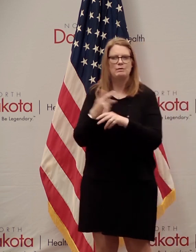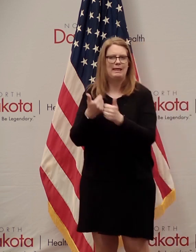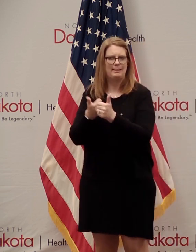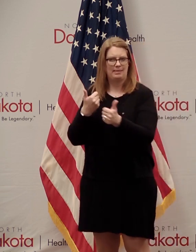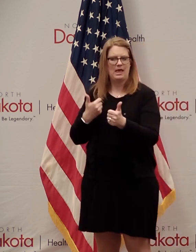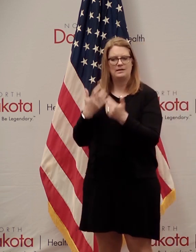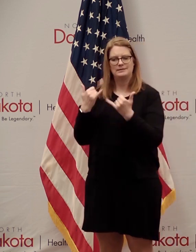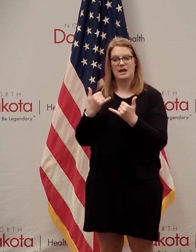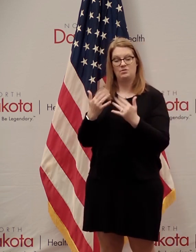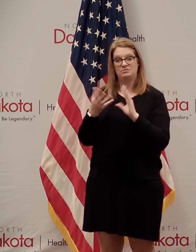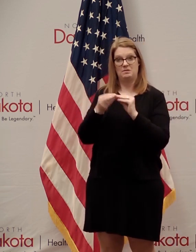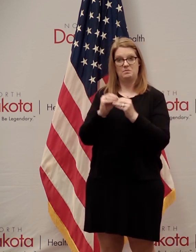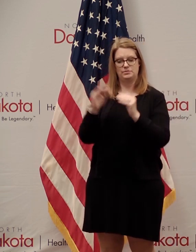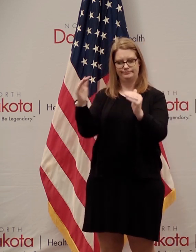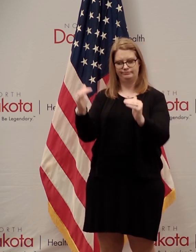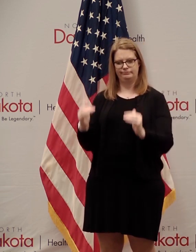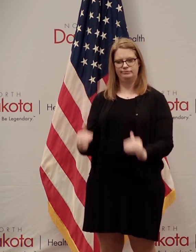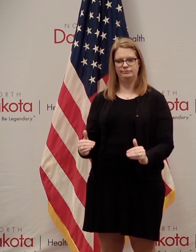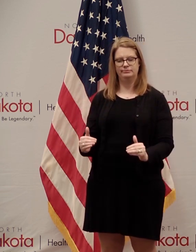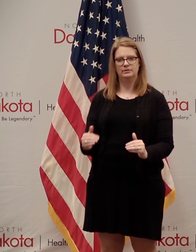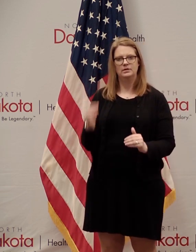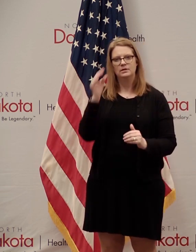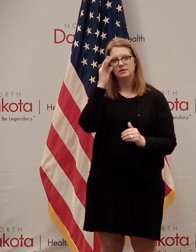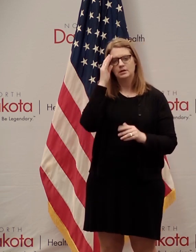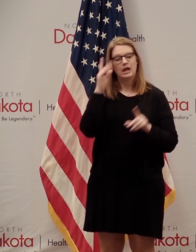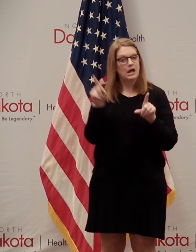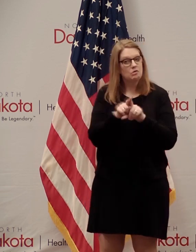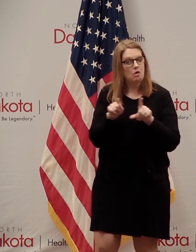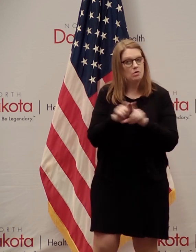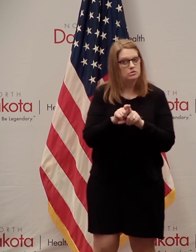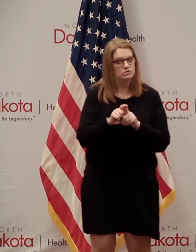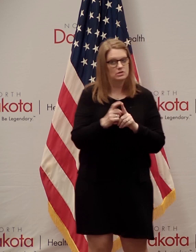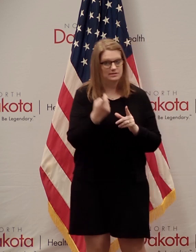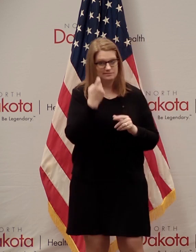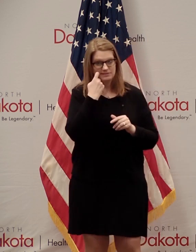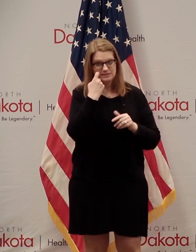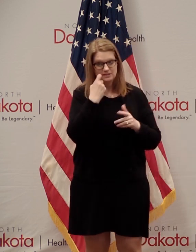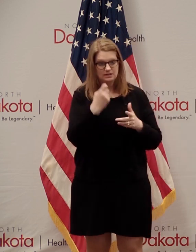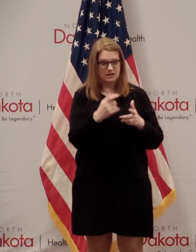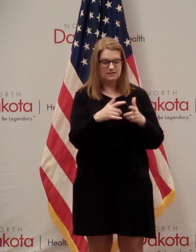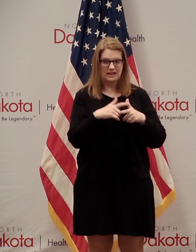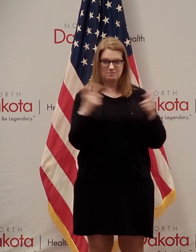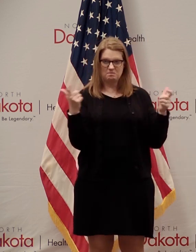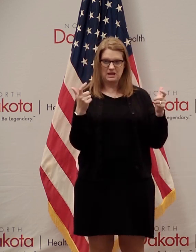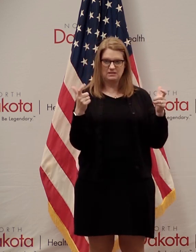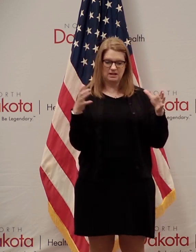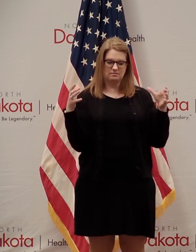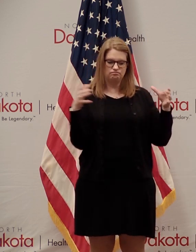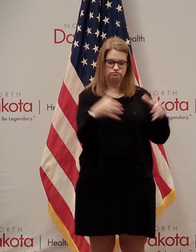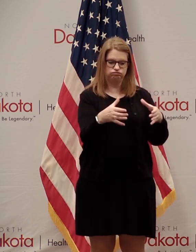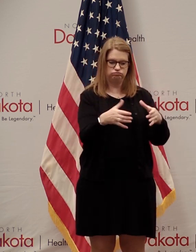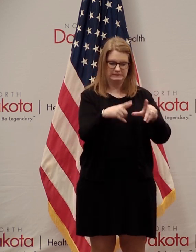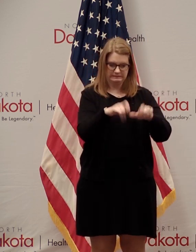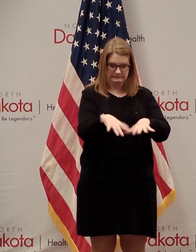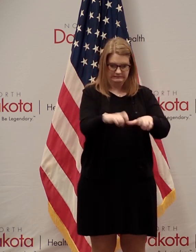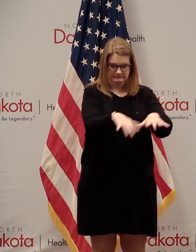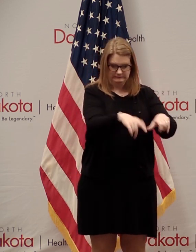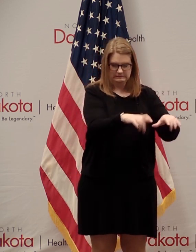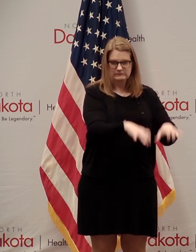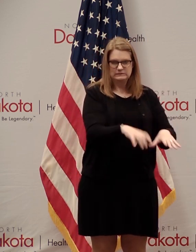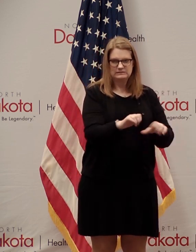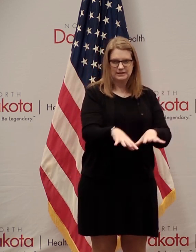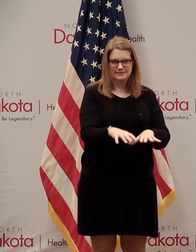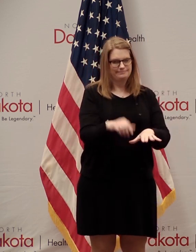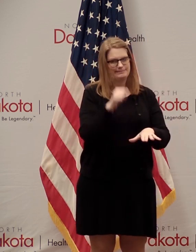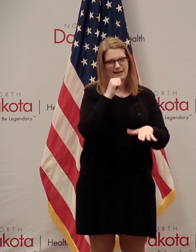numbers today. In addition, we did not have any big targeted testing efforts that were driven by the state over this past weekend.